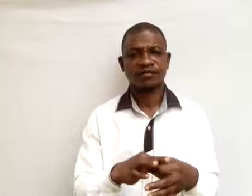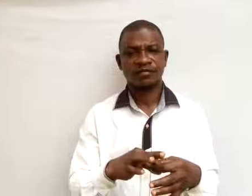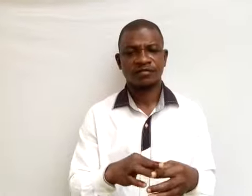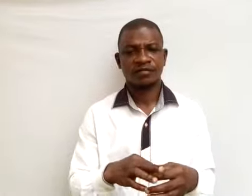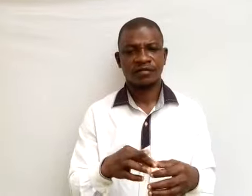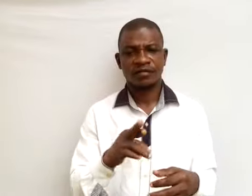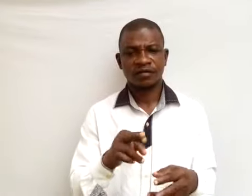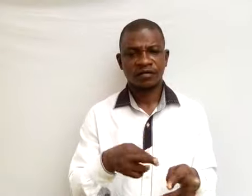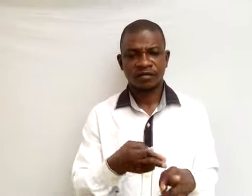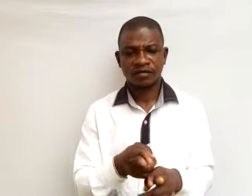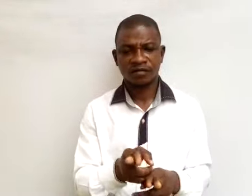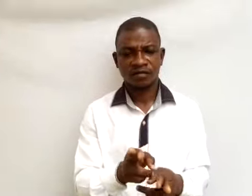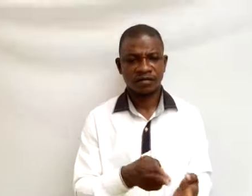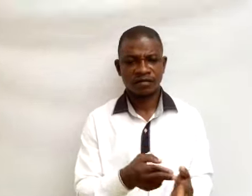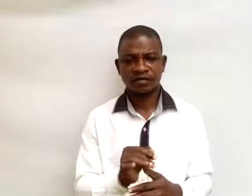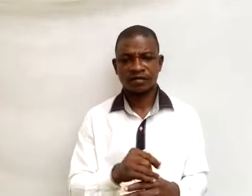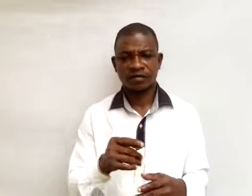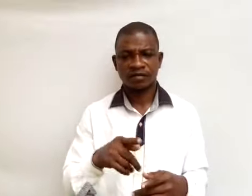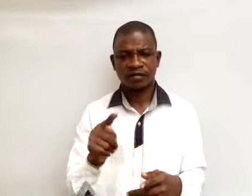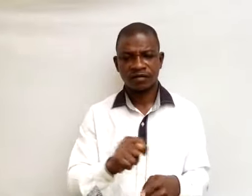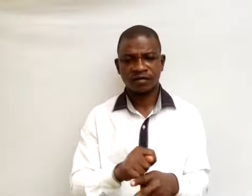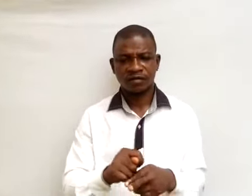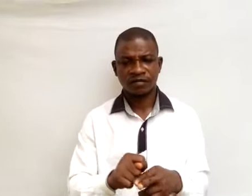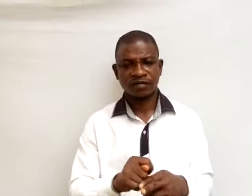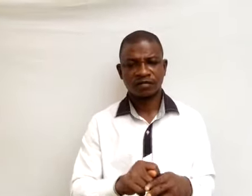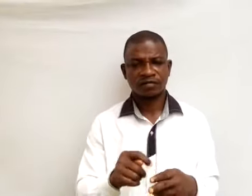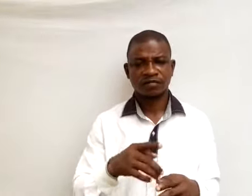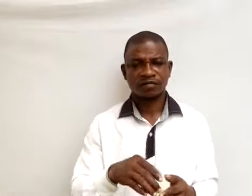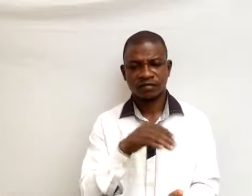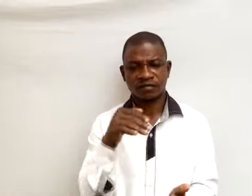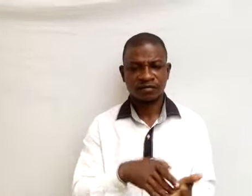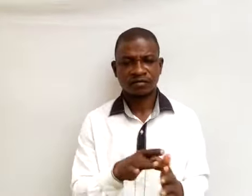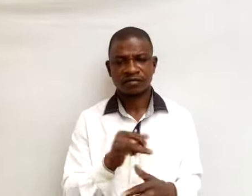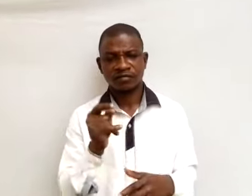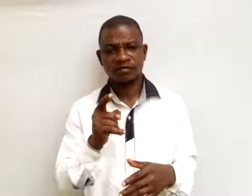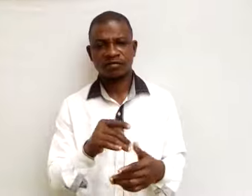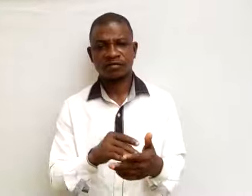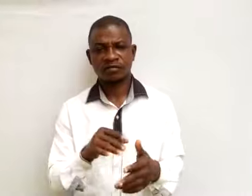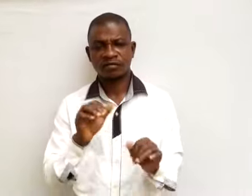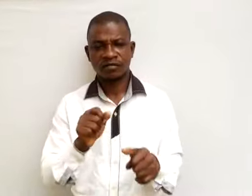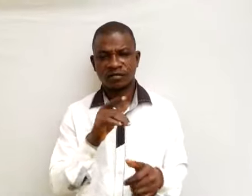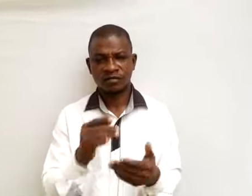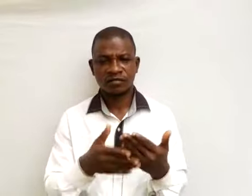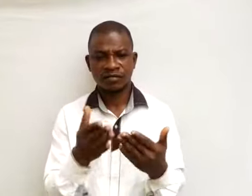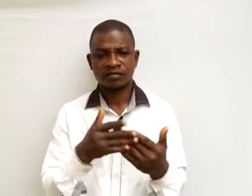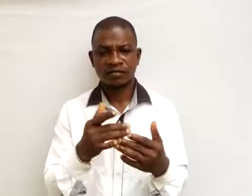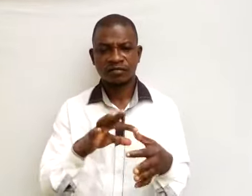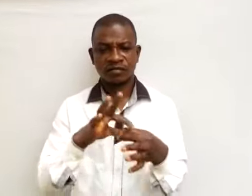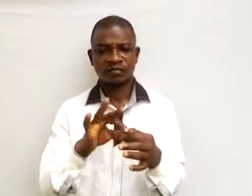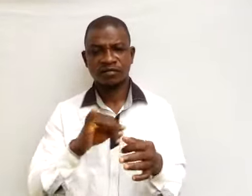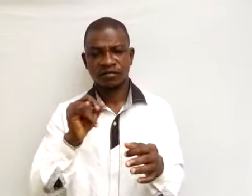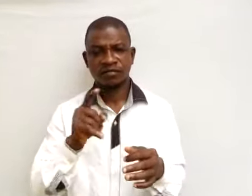research and training centers. Research and training centers can easily be jointly